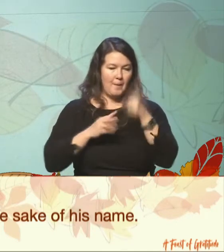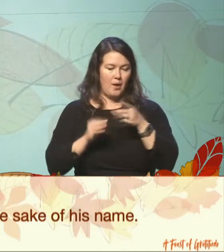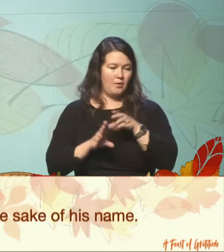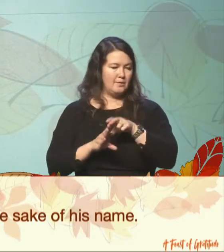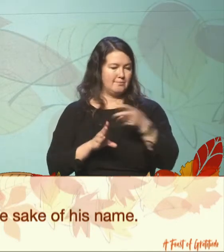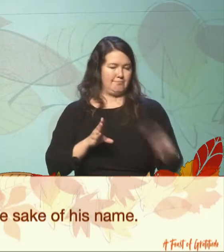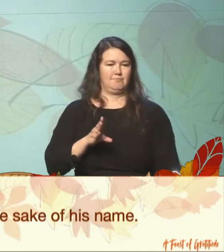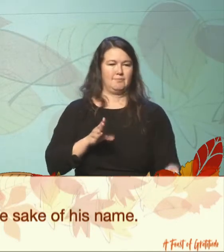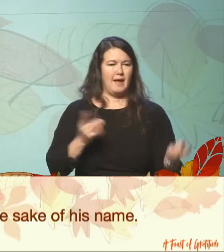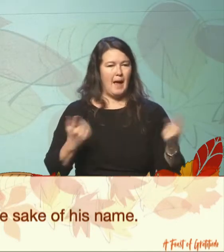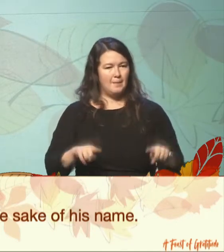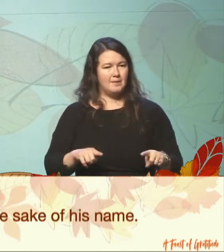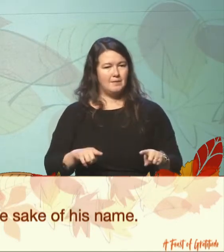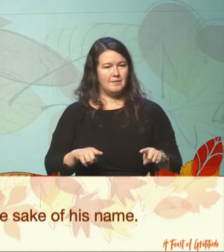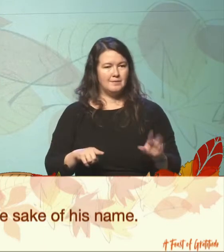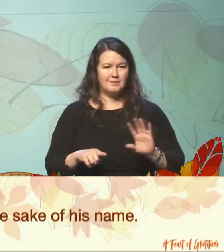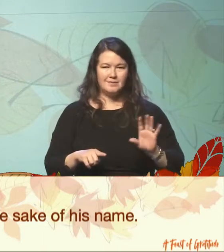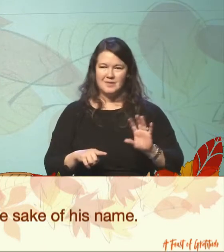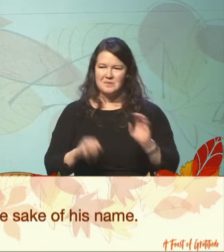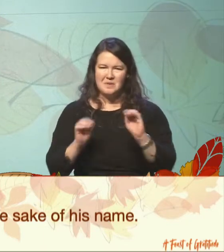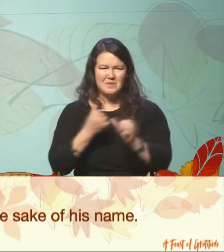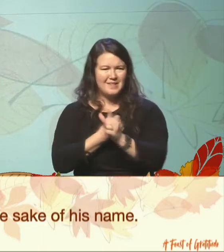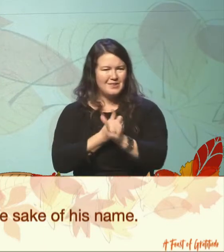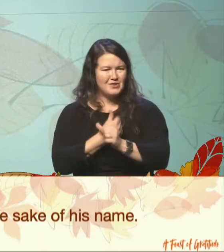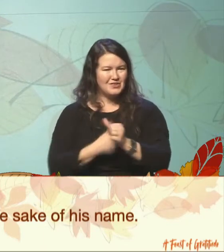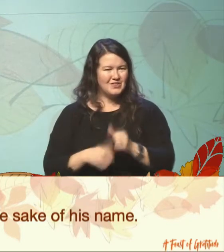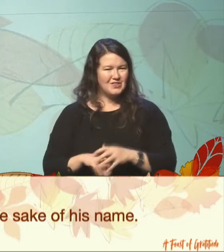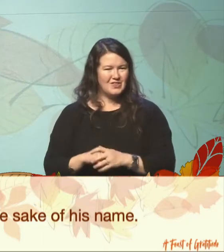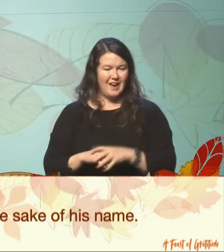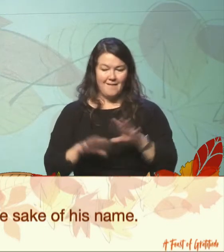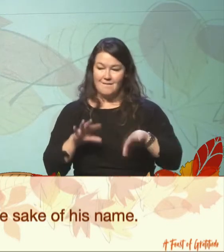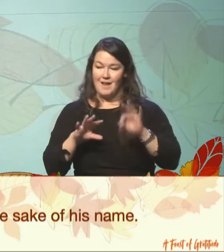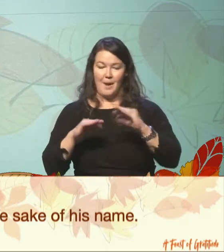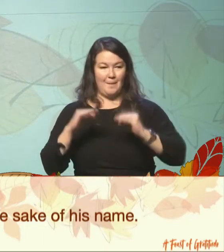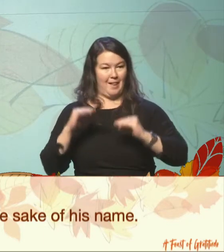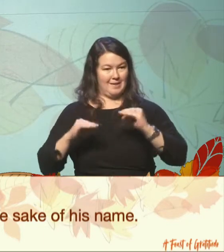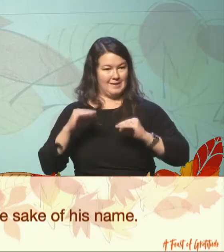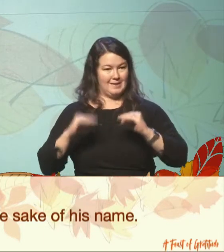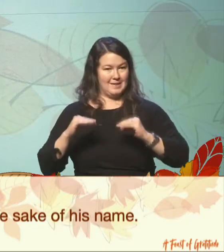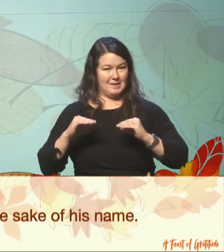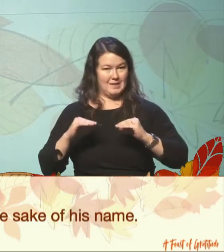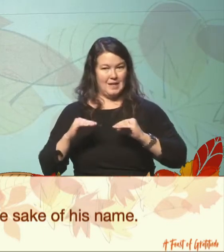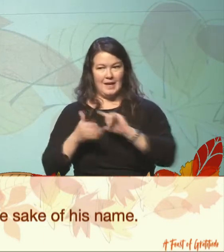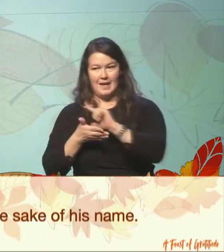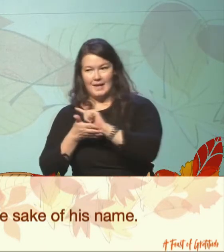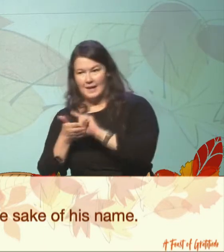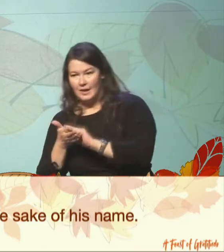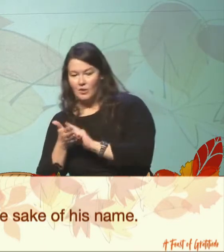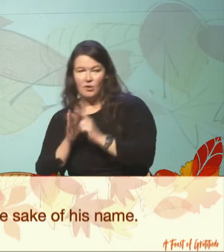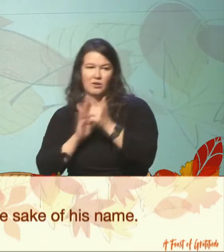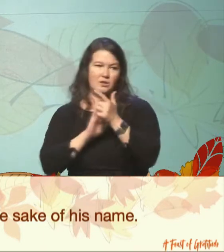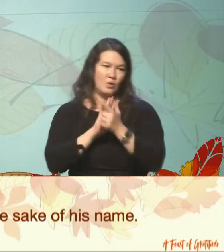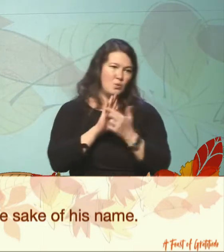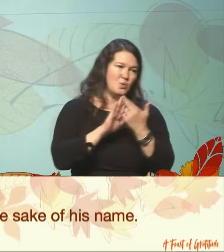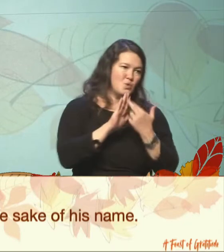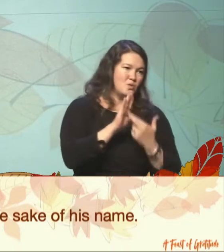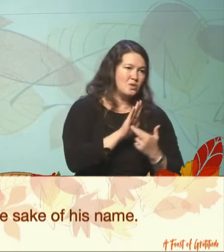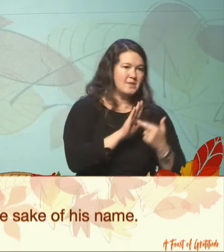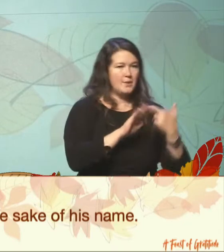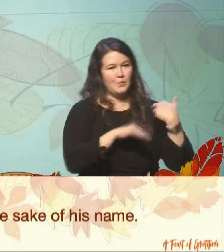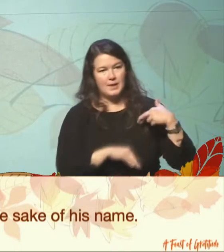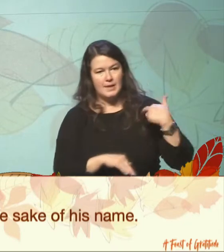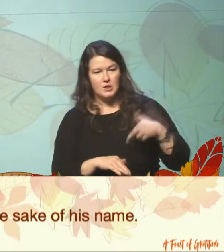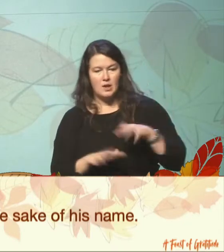cliff. See, this is where we have to find the balance of kind of legalism and laws and rules and